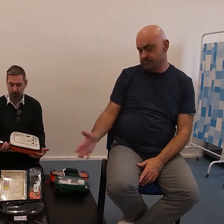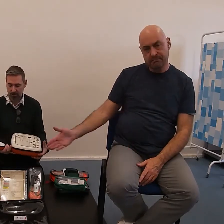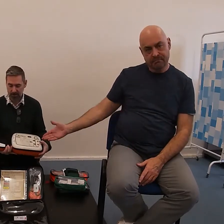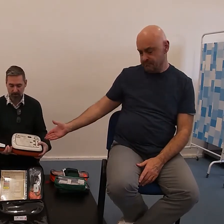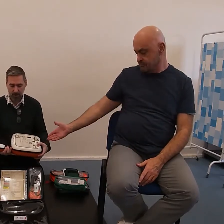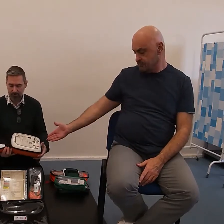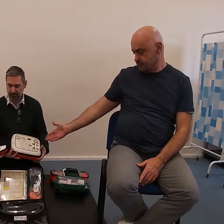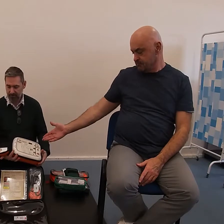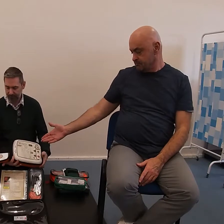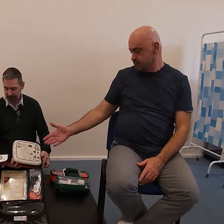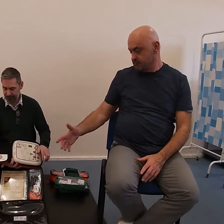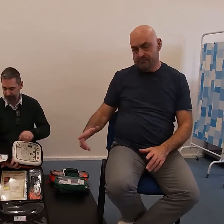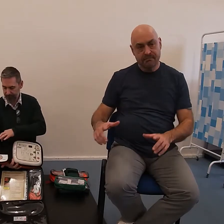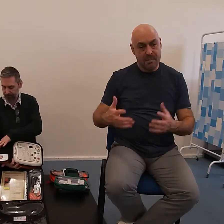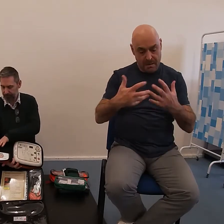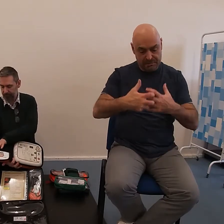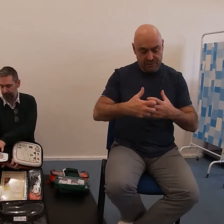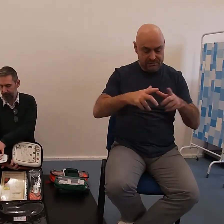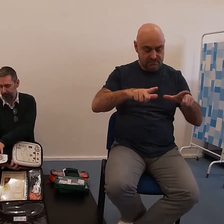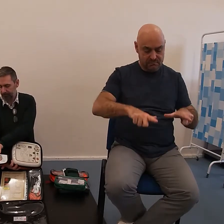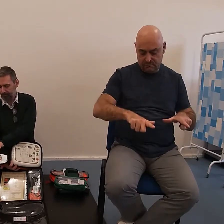you've got the machine itself.